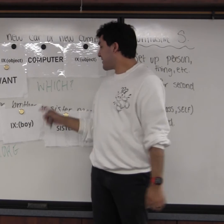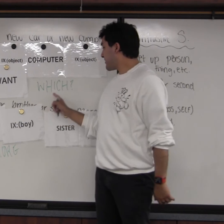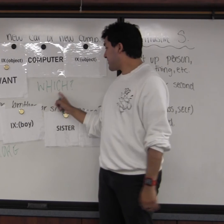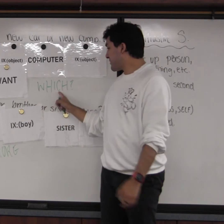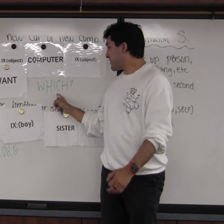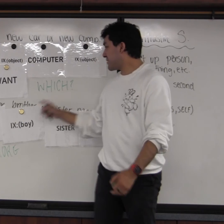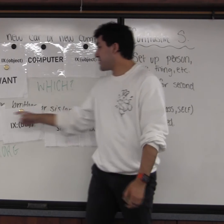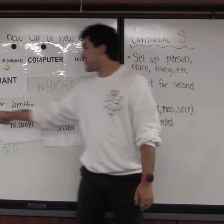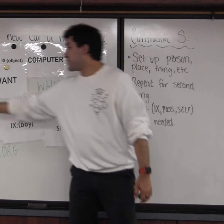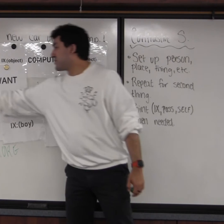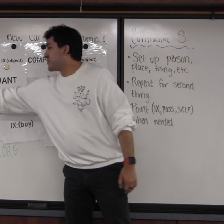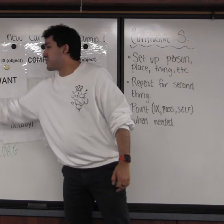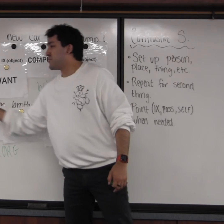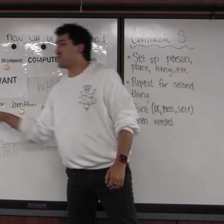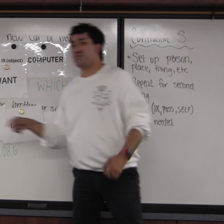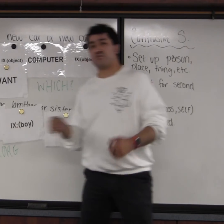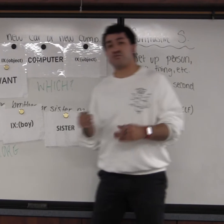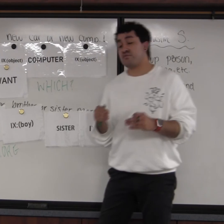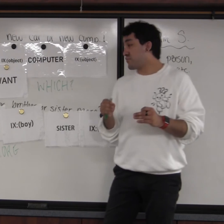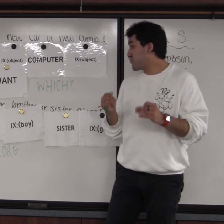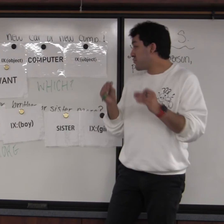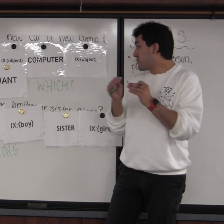Or again, the sign for which. So